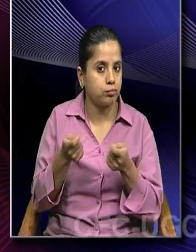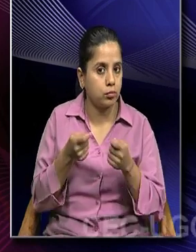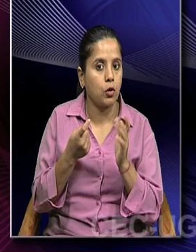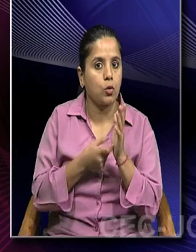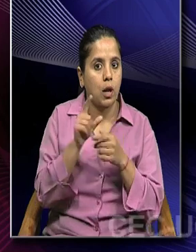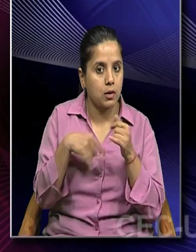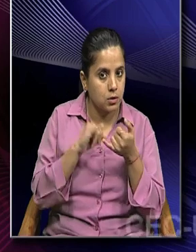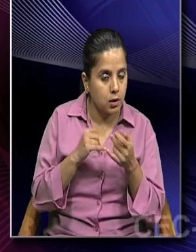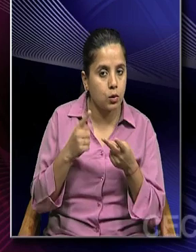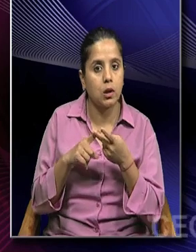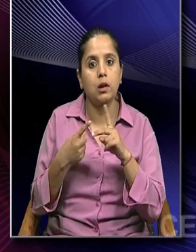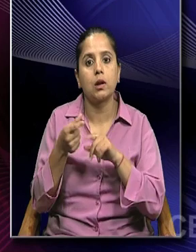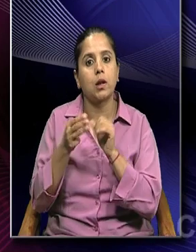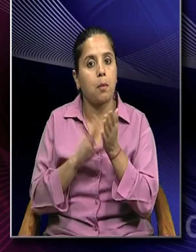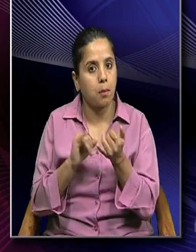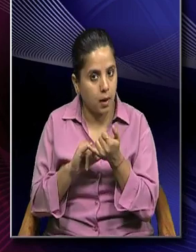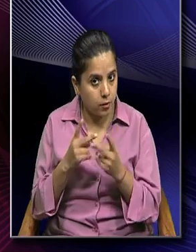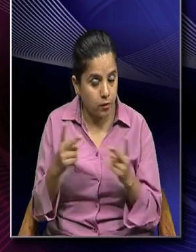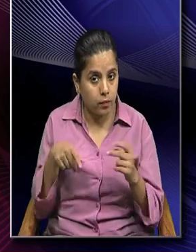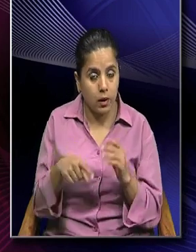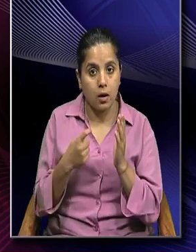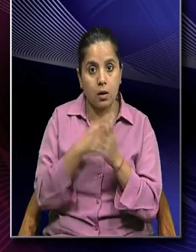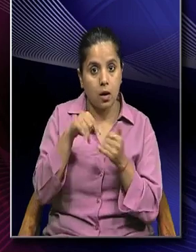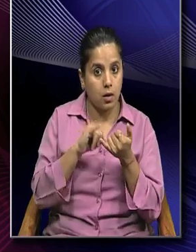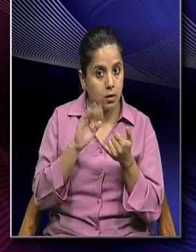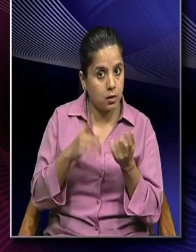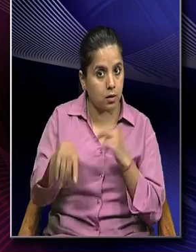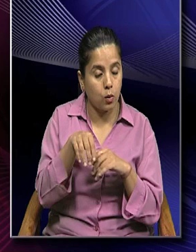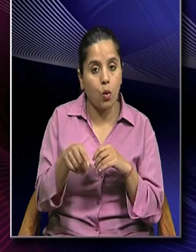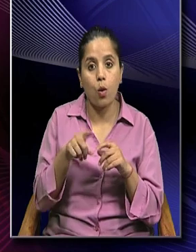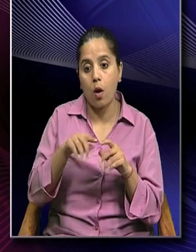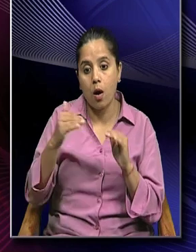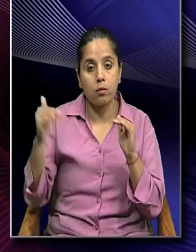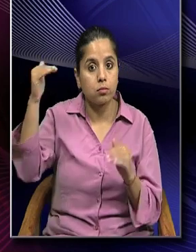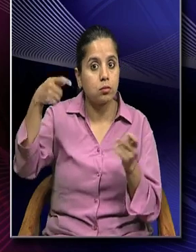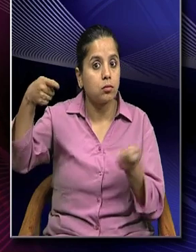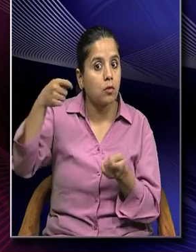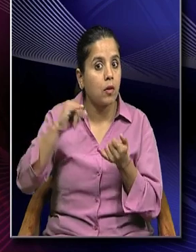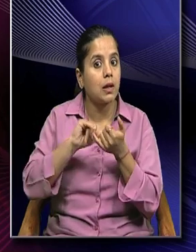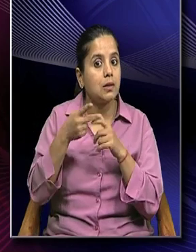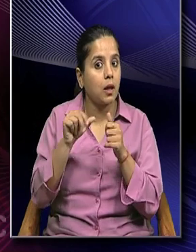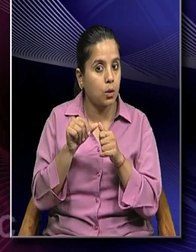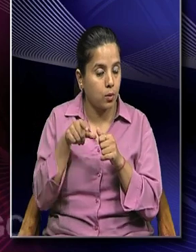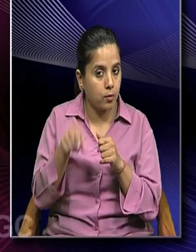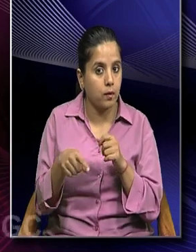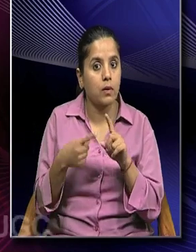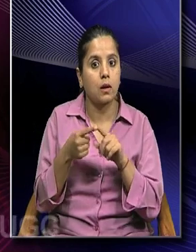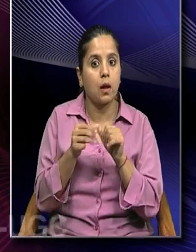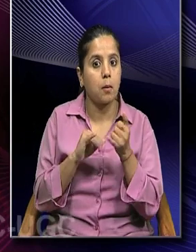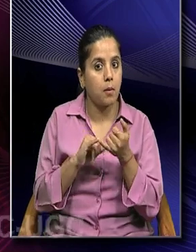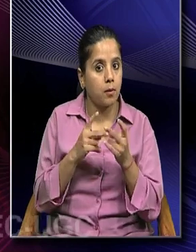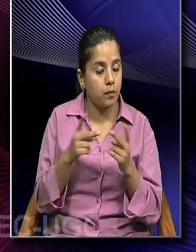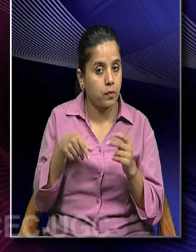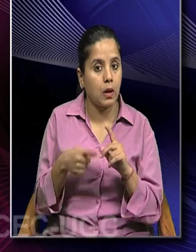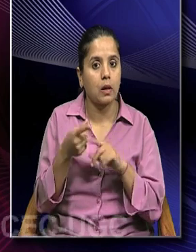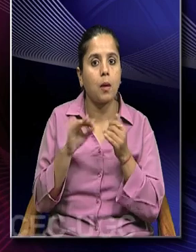rajas and tamas. Rajas predominates over sattva, and tamas, and